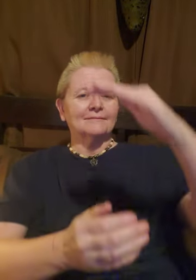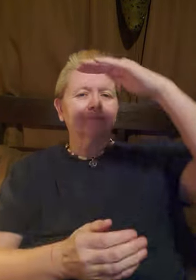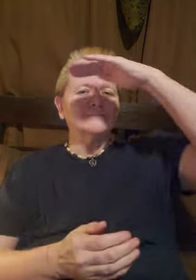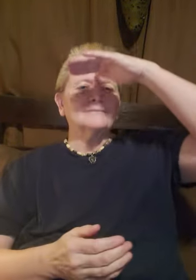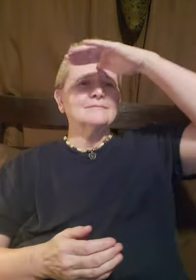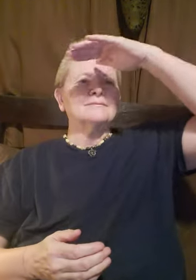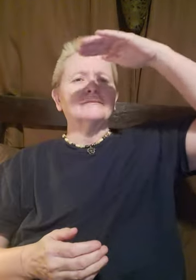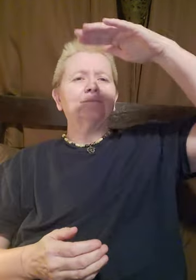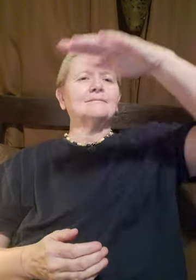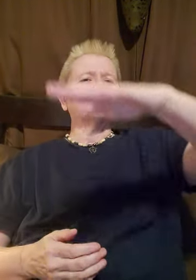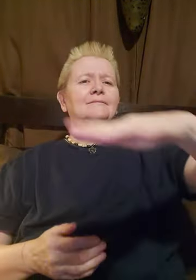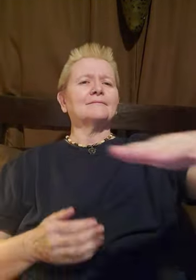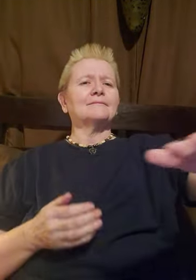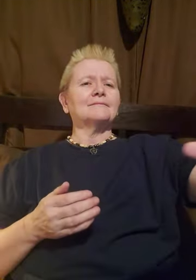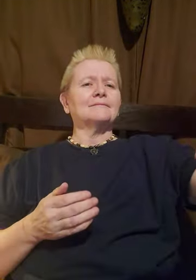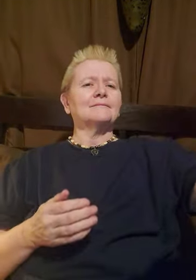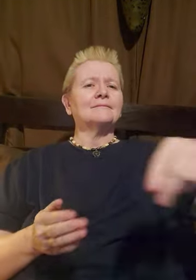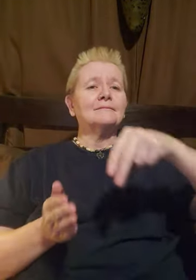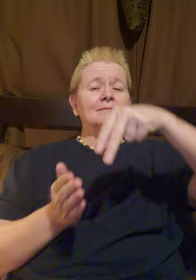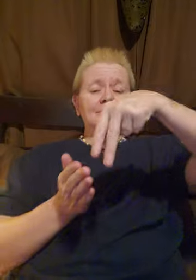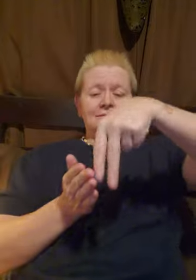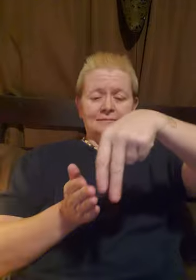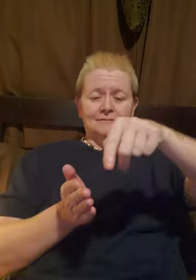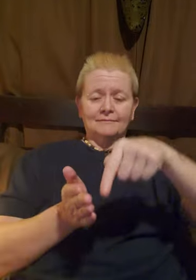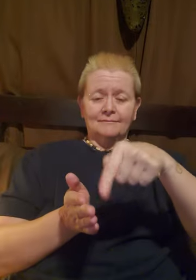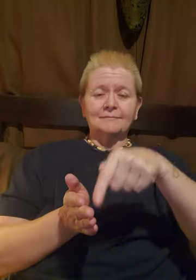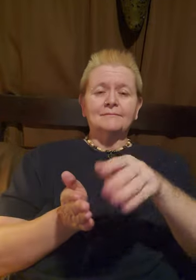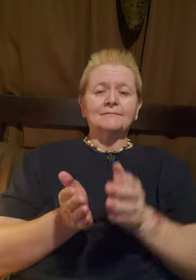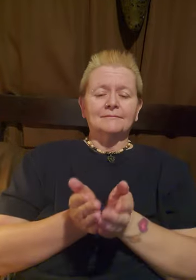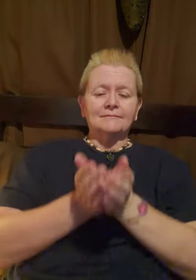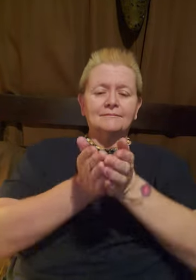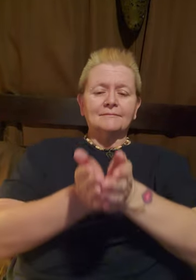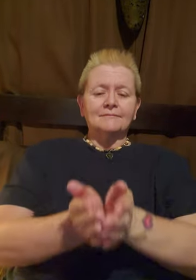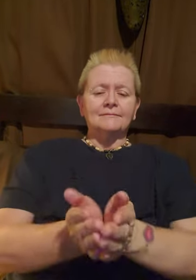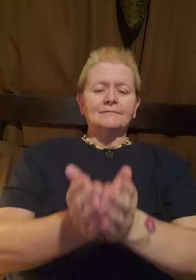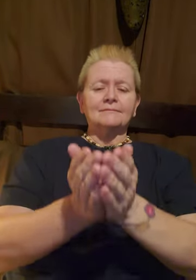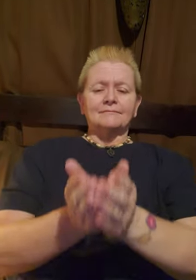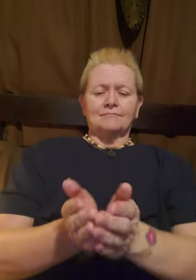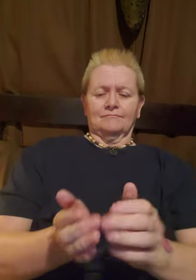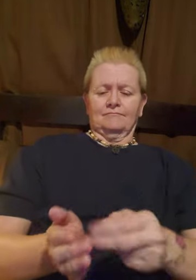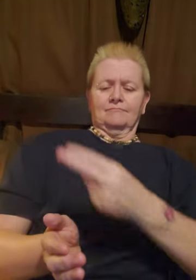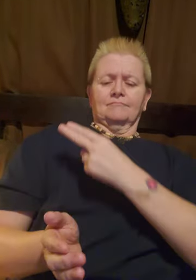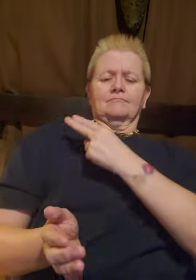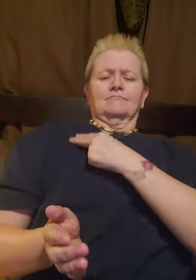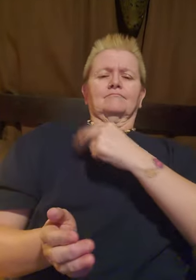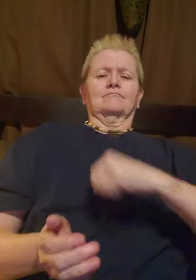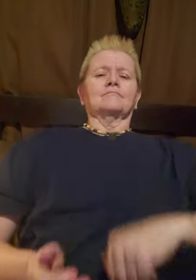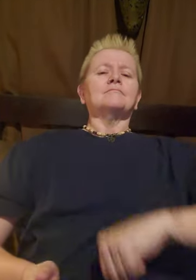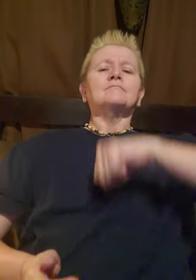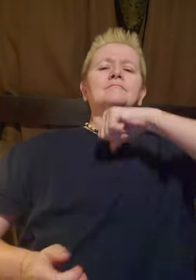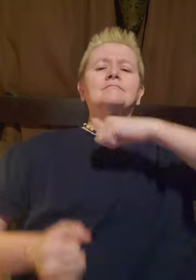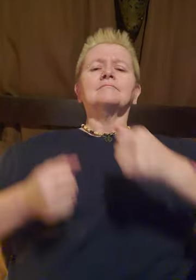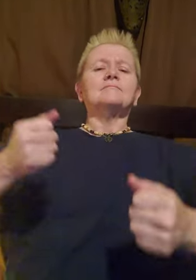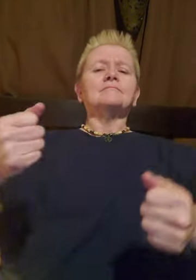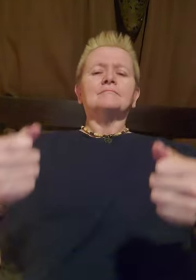shores, stand up high in the prowl, noble bark